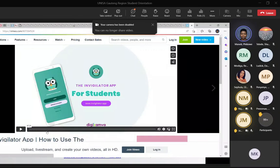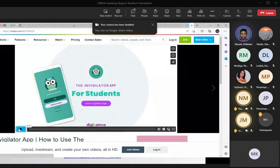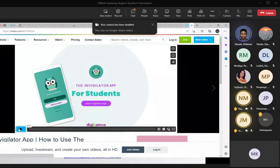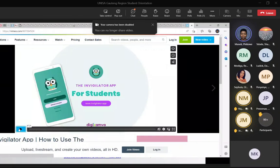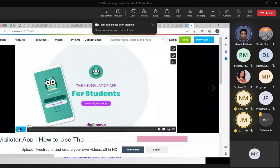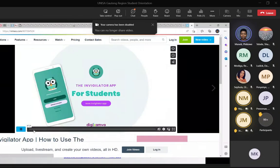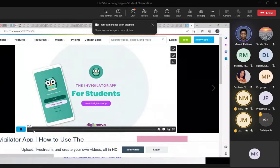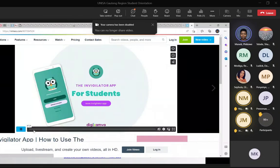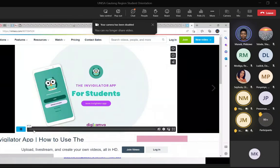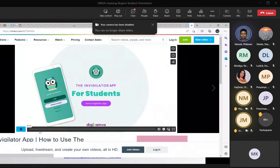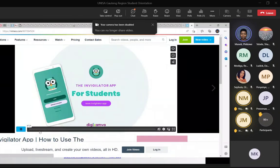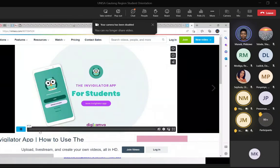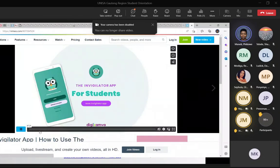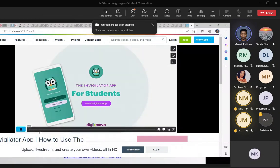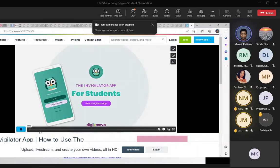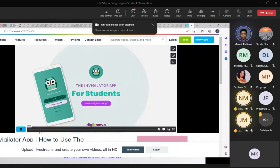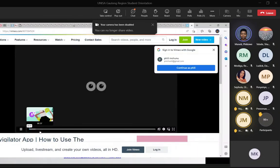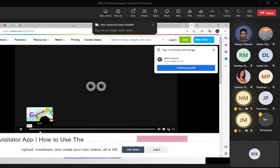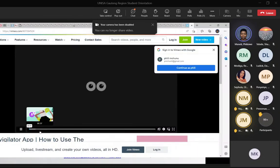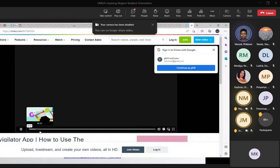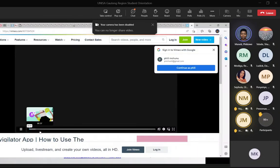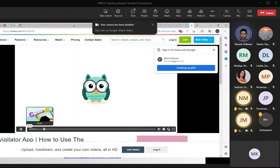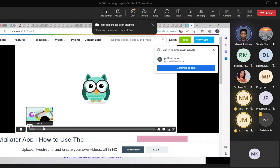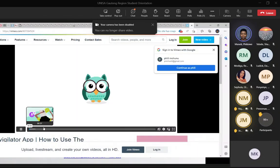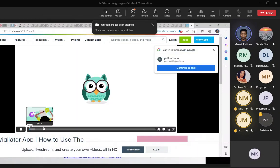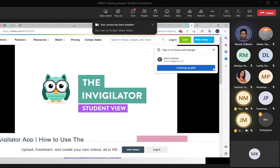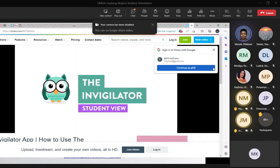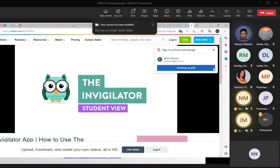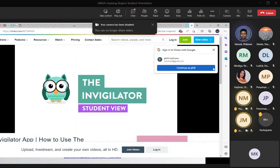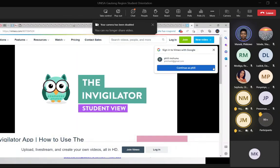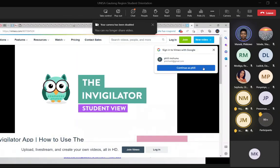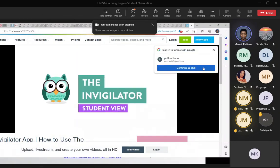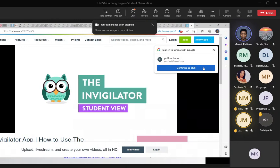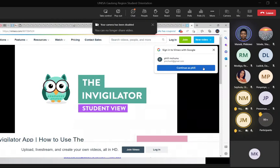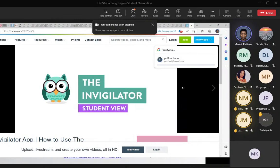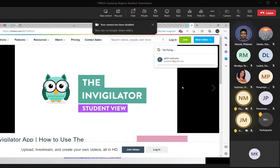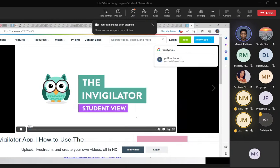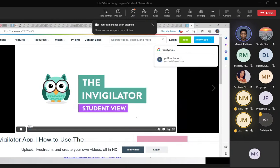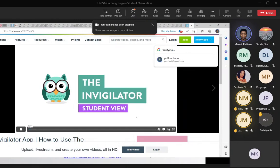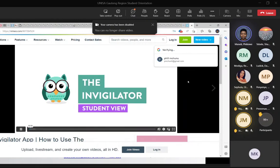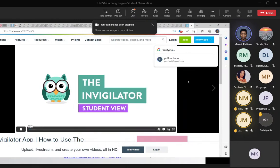this is how this app uh the invigilator app is taken